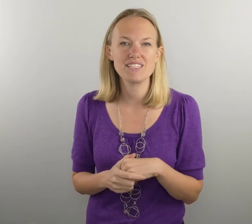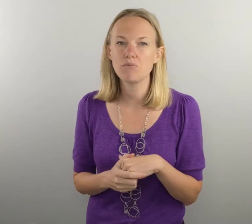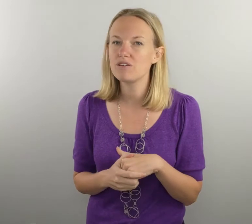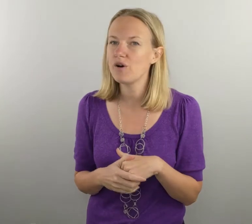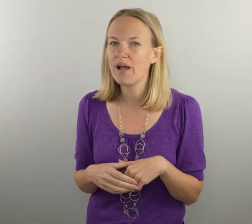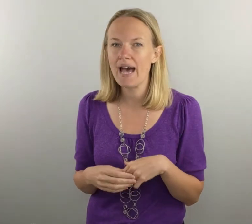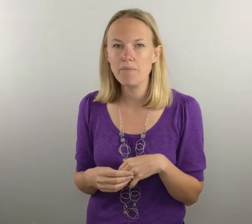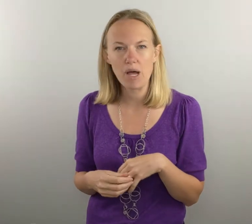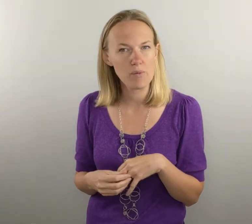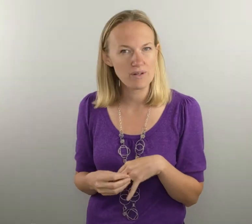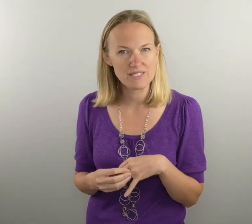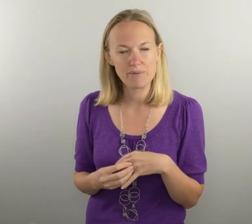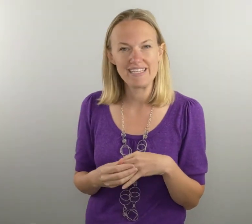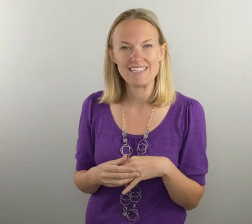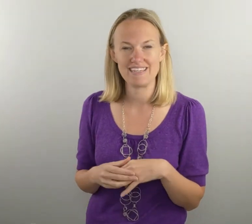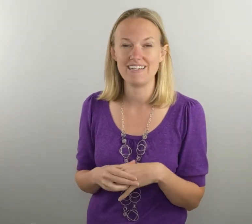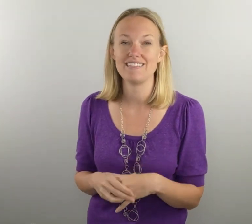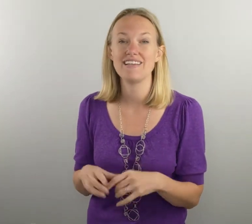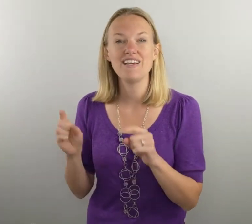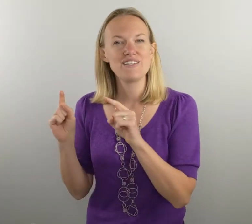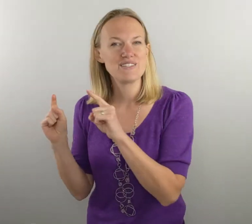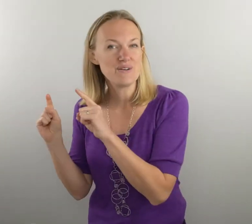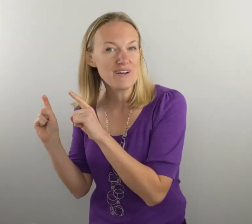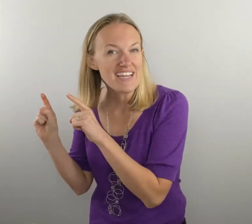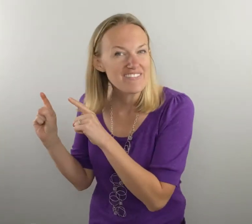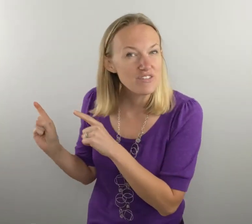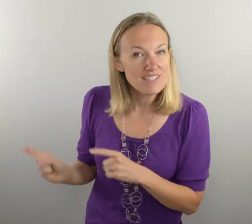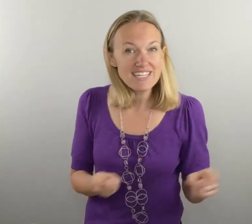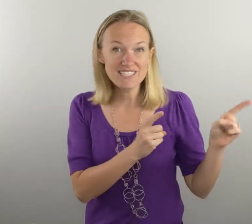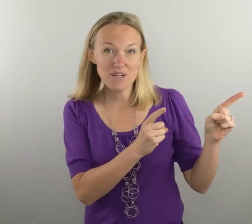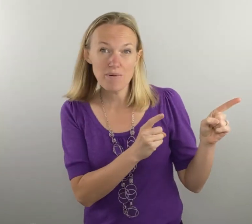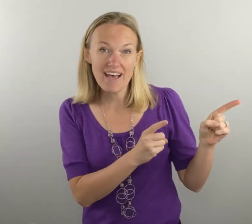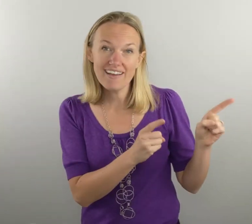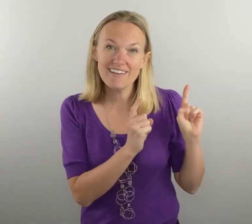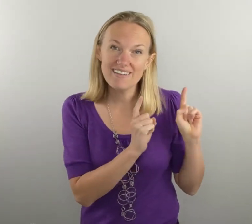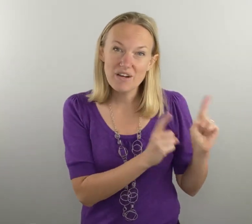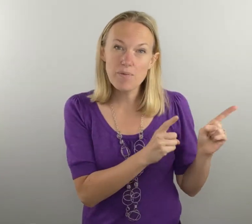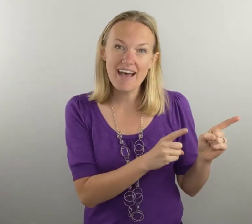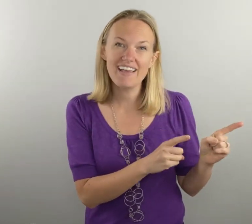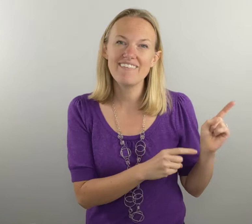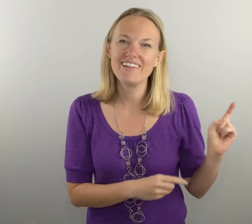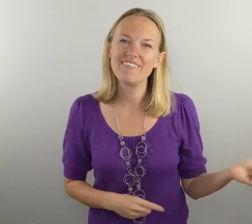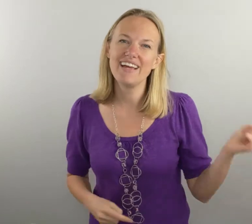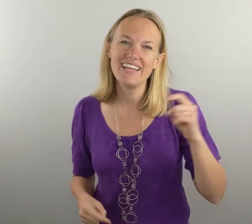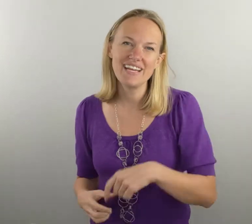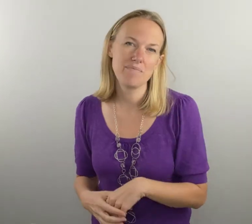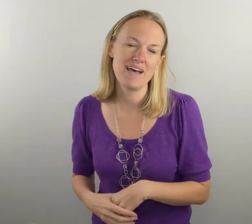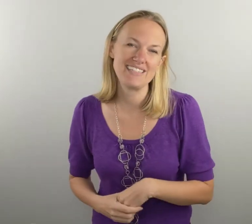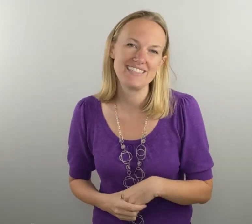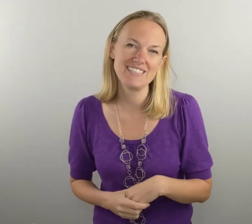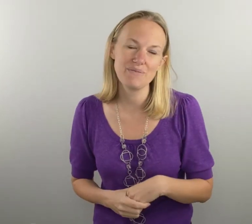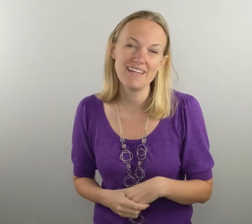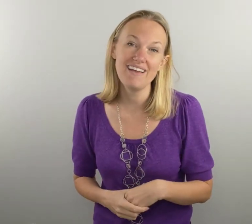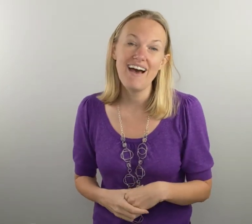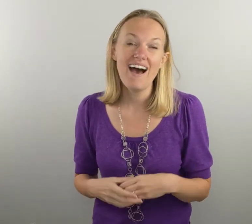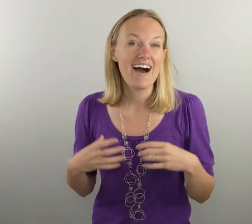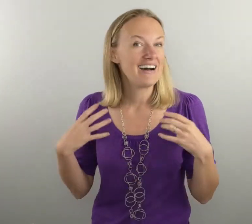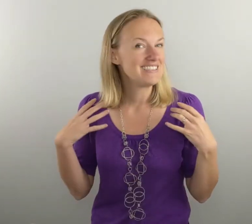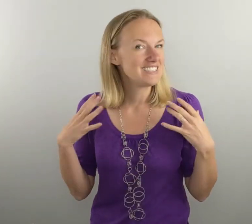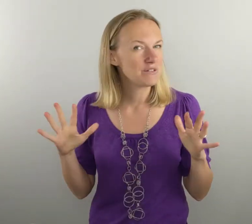similar vocab, I won't explain the signs. So if you need to go back, and when you're ready, come back to this one. Just a